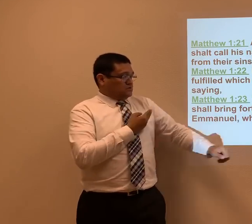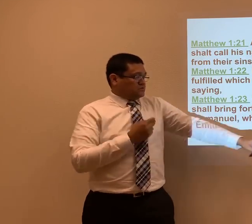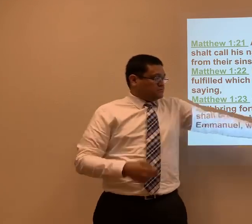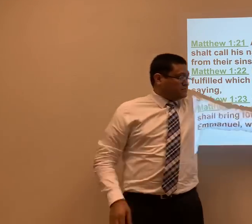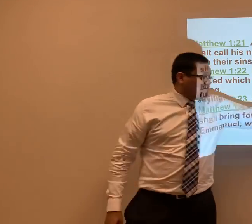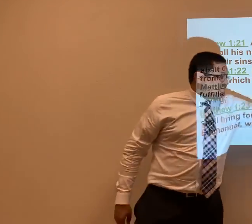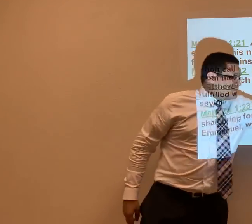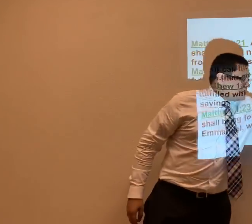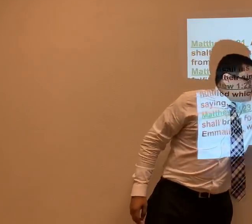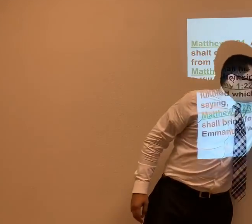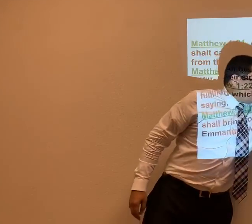us.